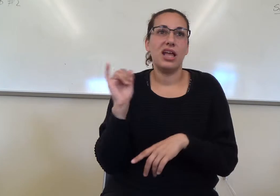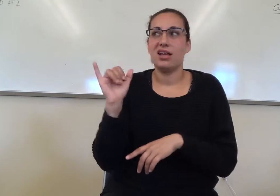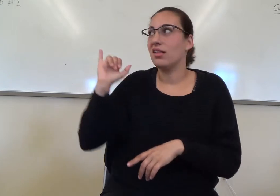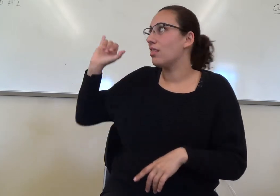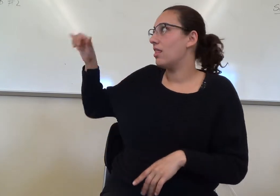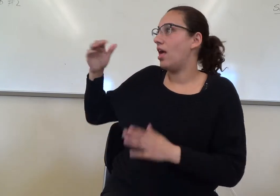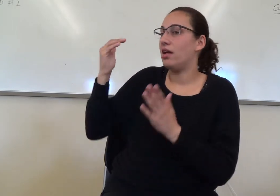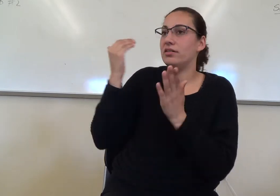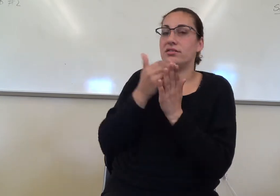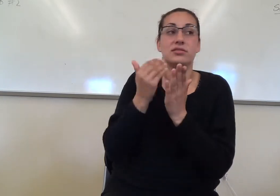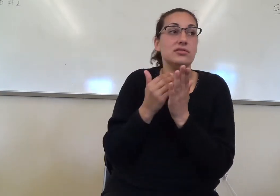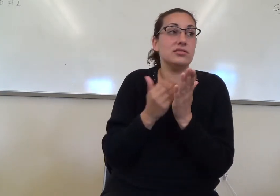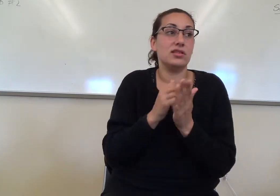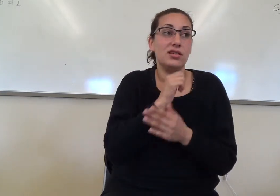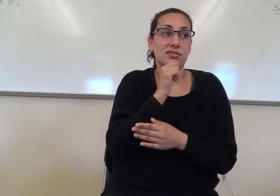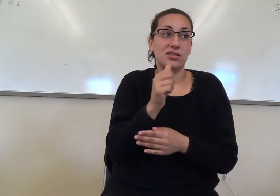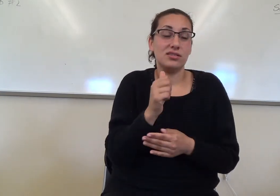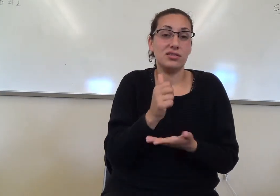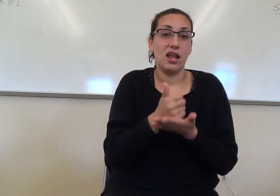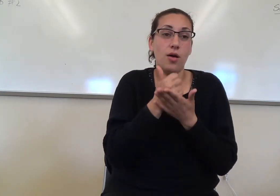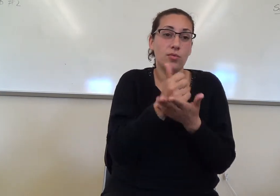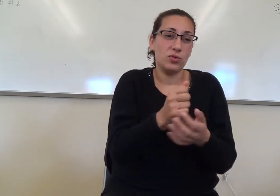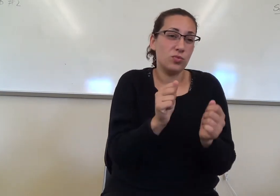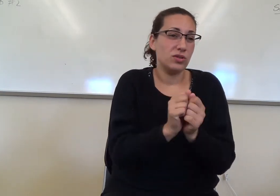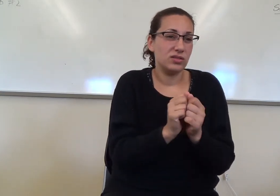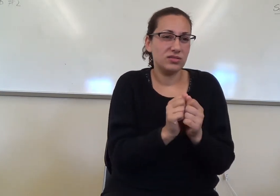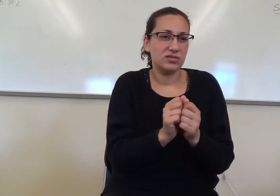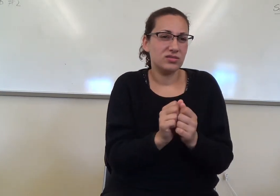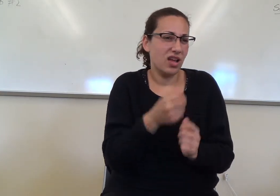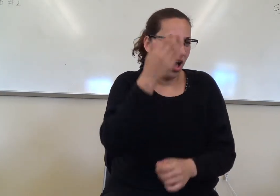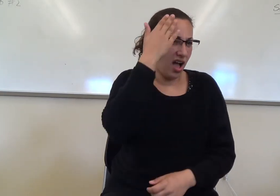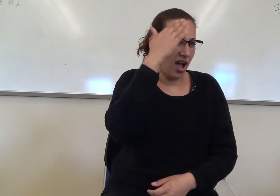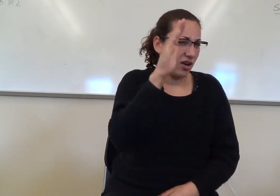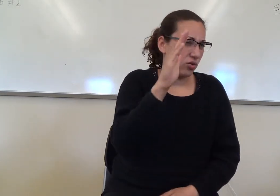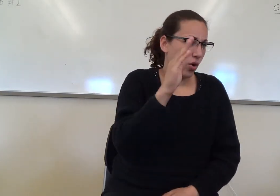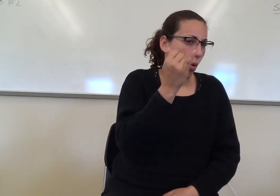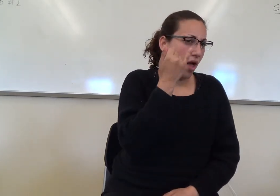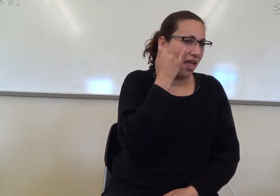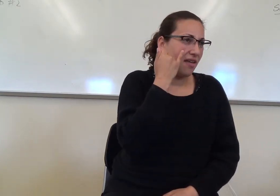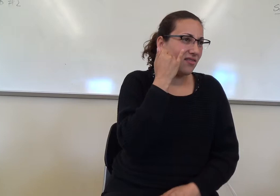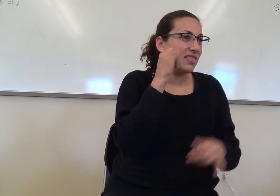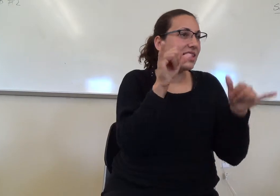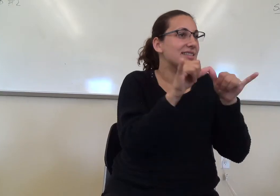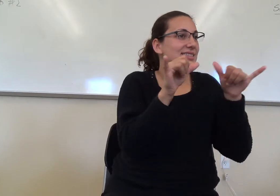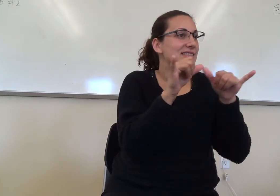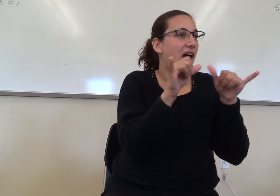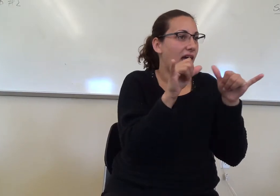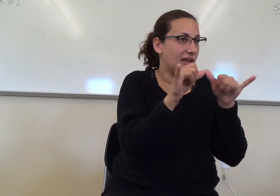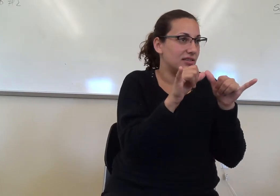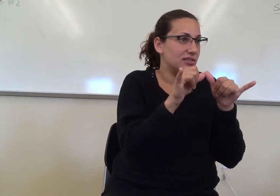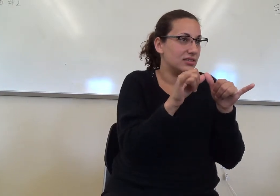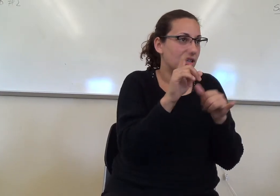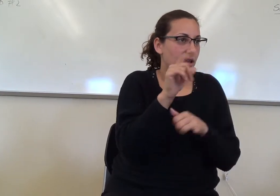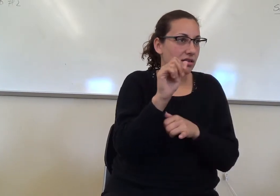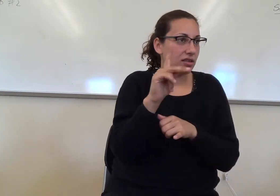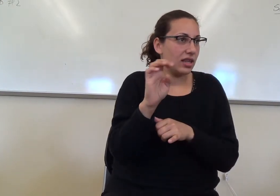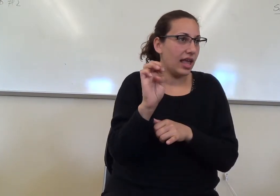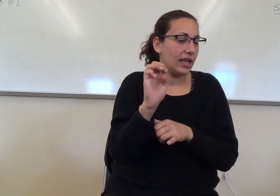it doesn't help you is, I don't know that those are in order of size. I don't think they're going to come. We'll list the Great Lakes by